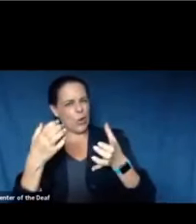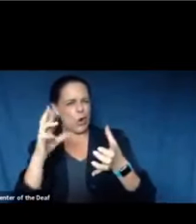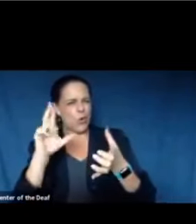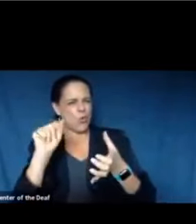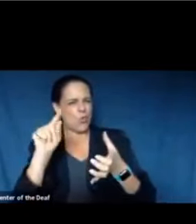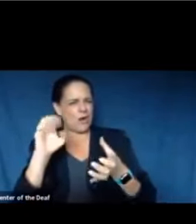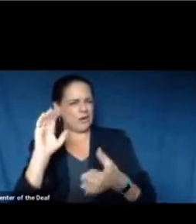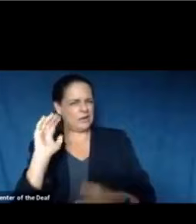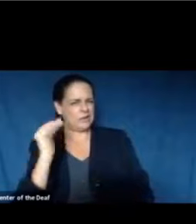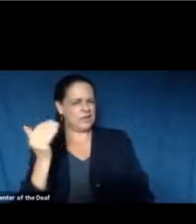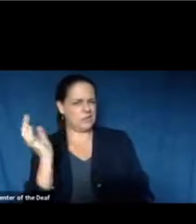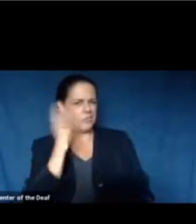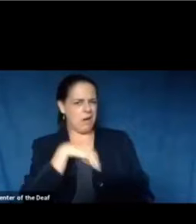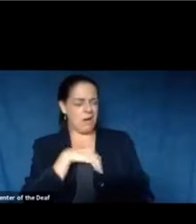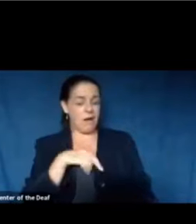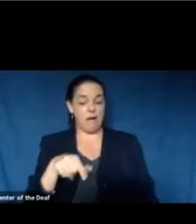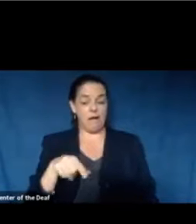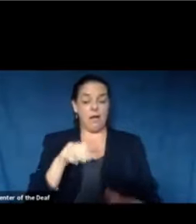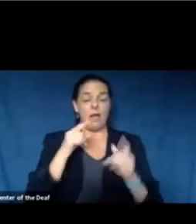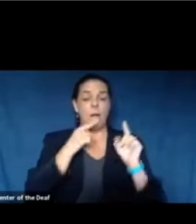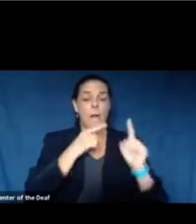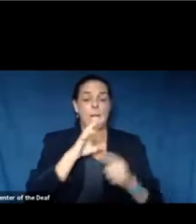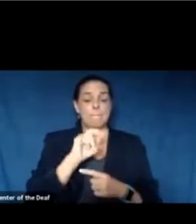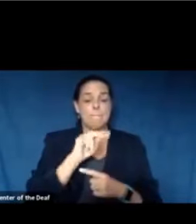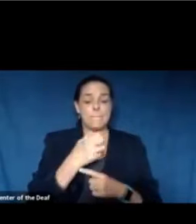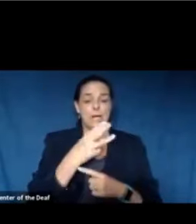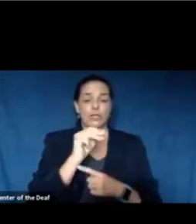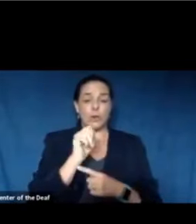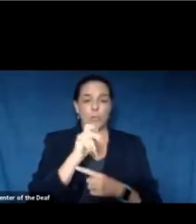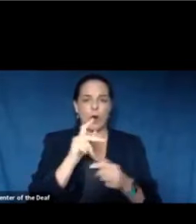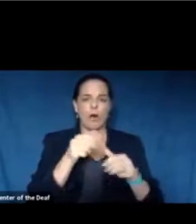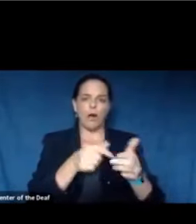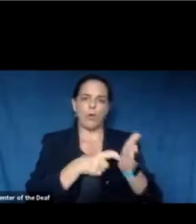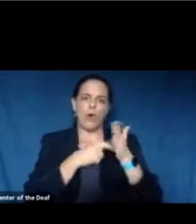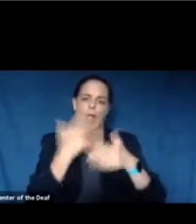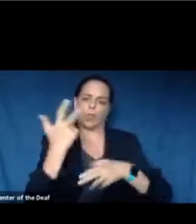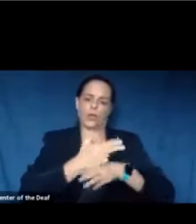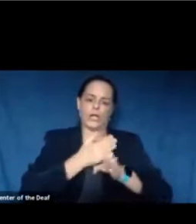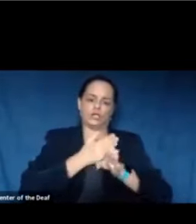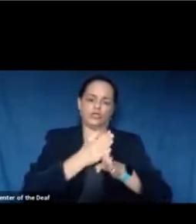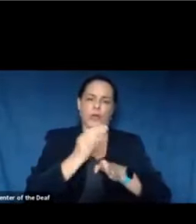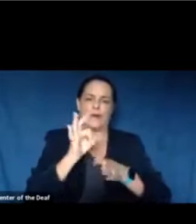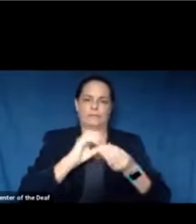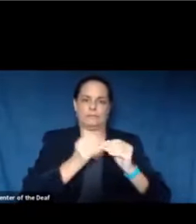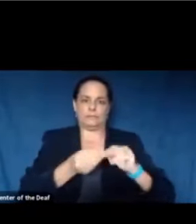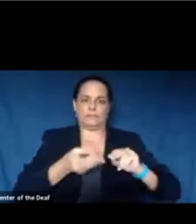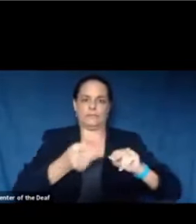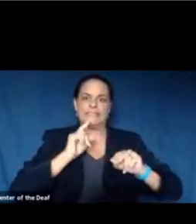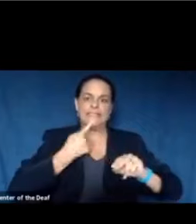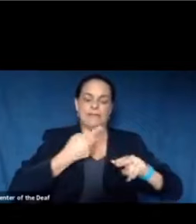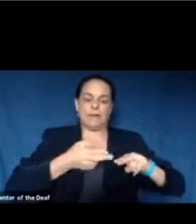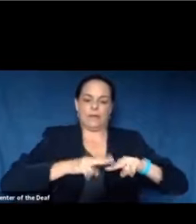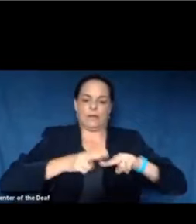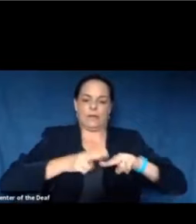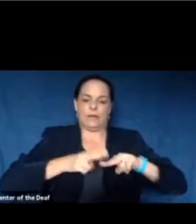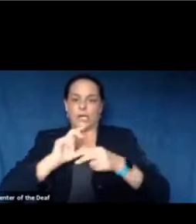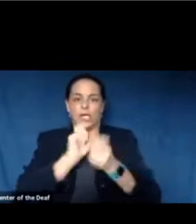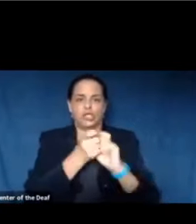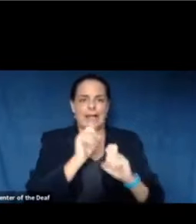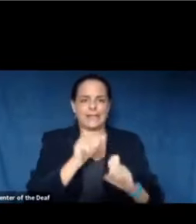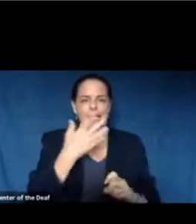The benchmarks require 3 consecutive days of statistically significant increases to change in color